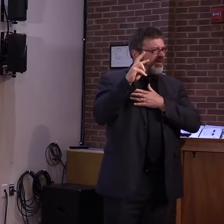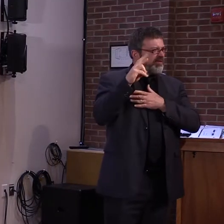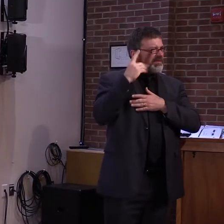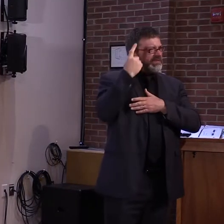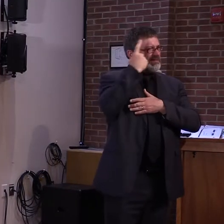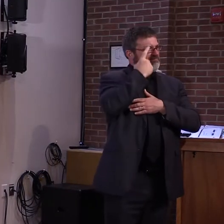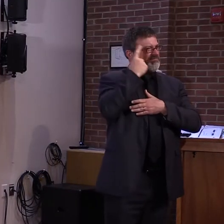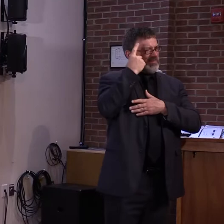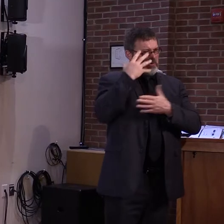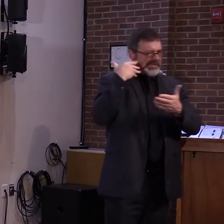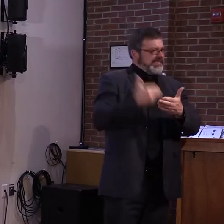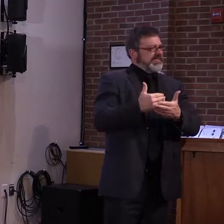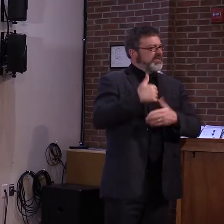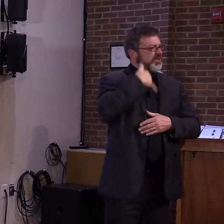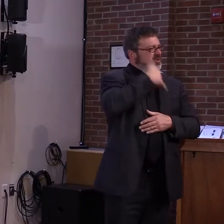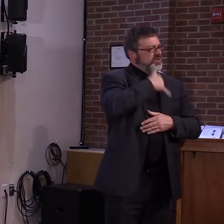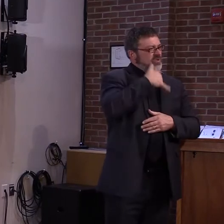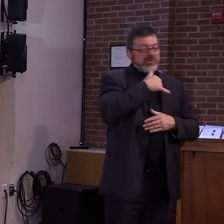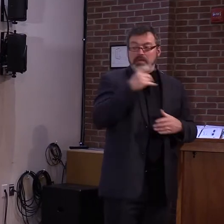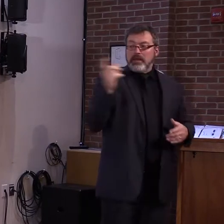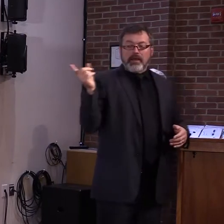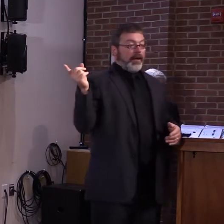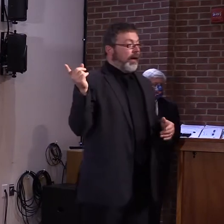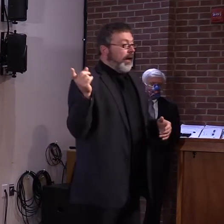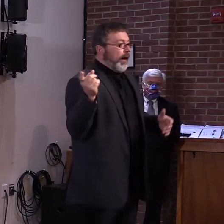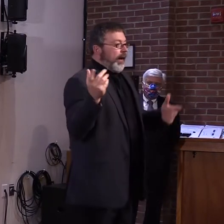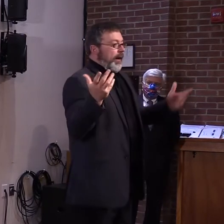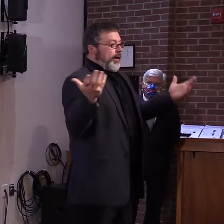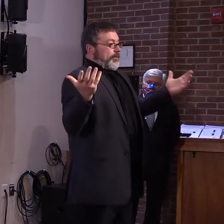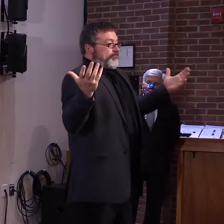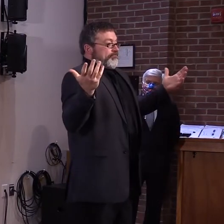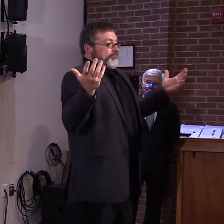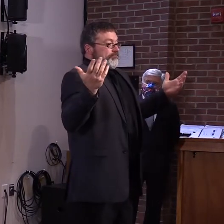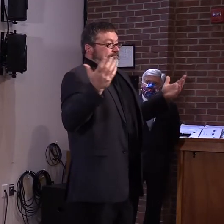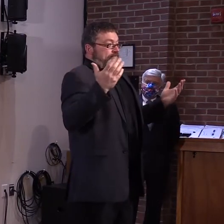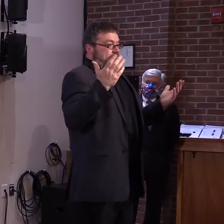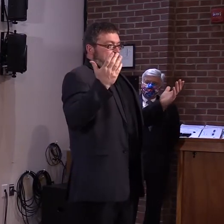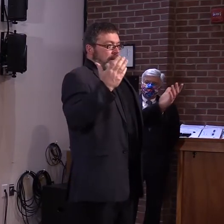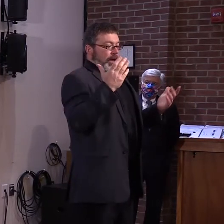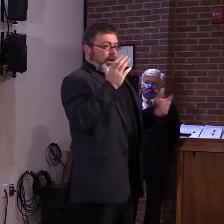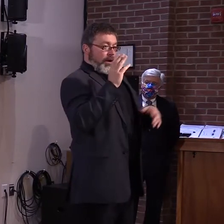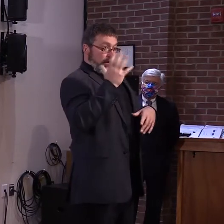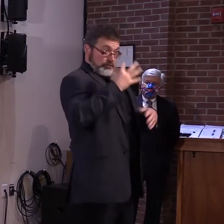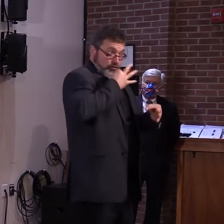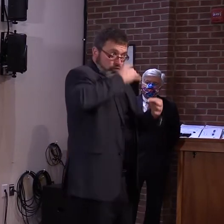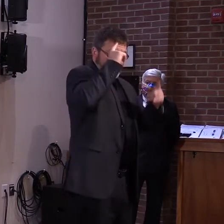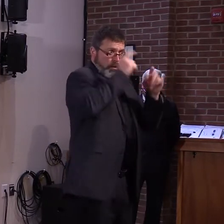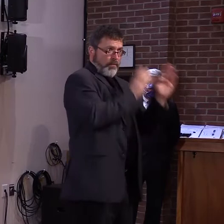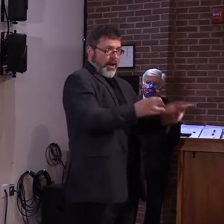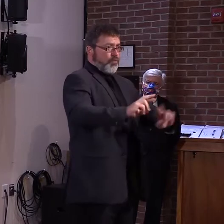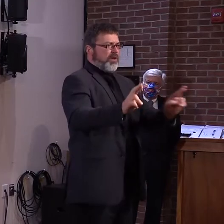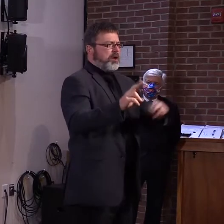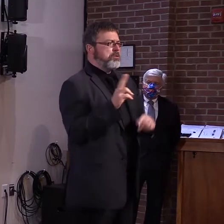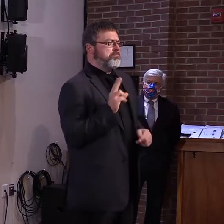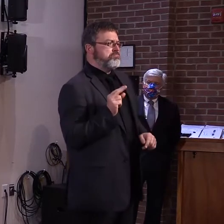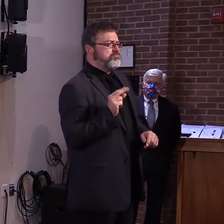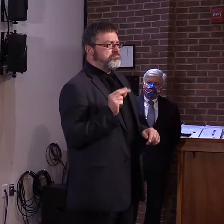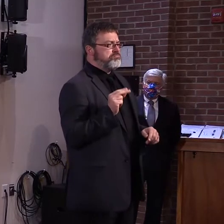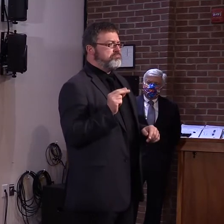It's never too soon to be prepared. And we've been working on that in earnest for several